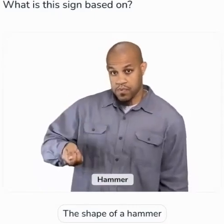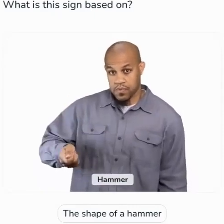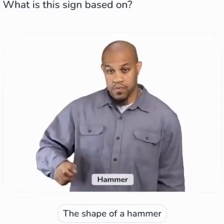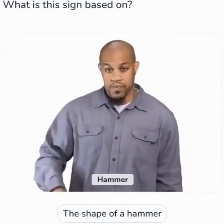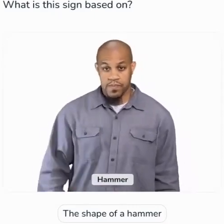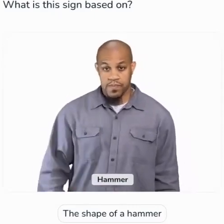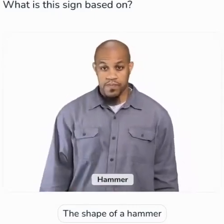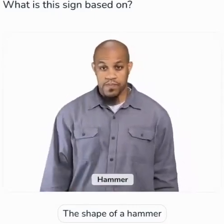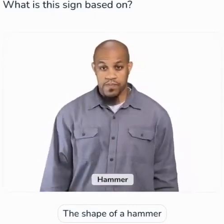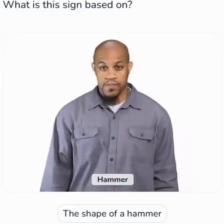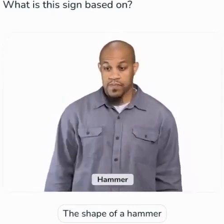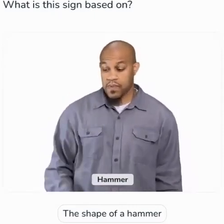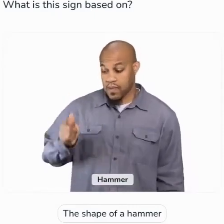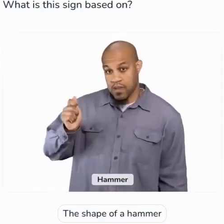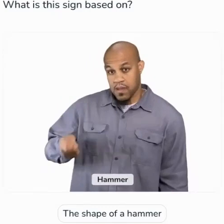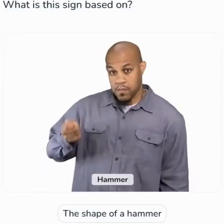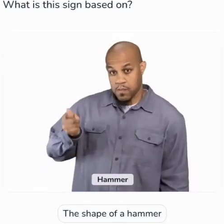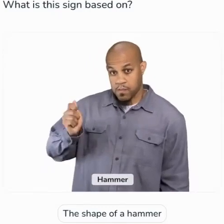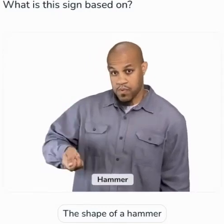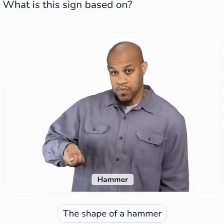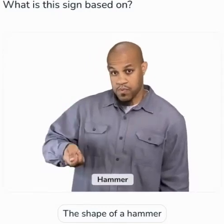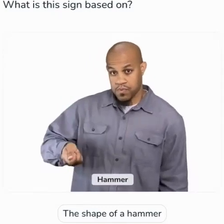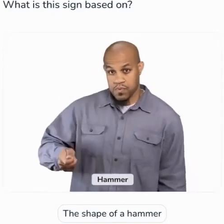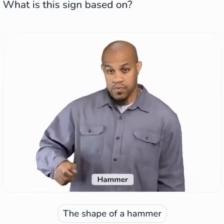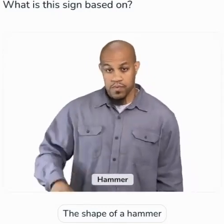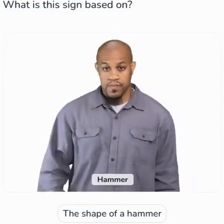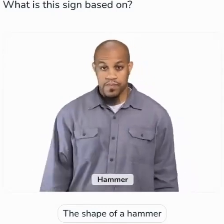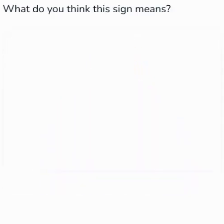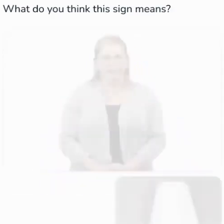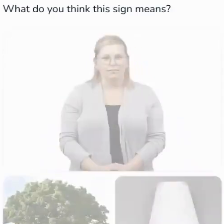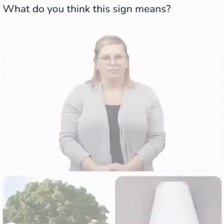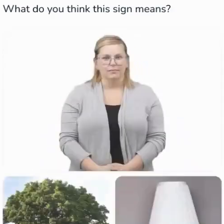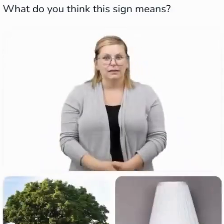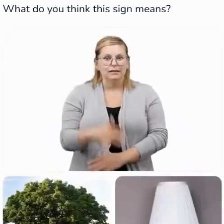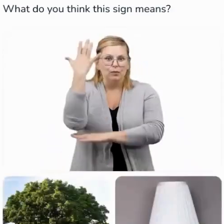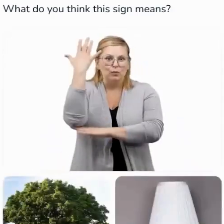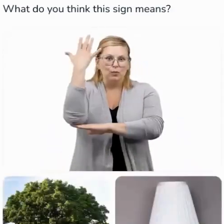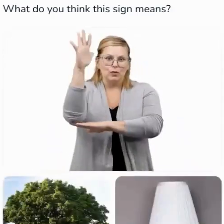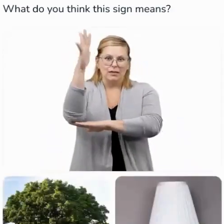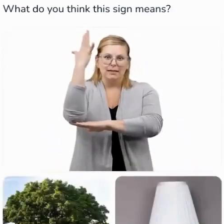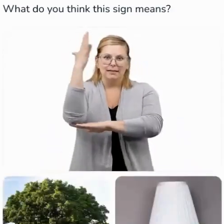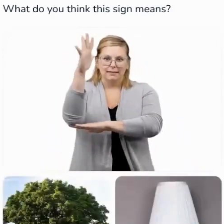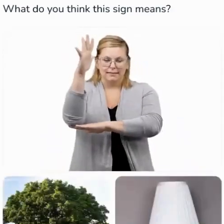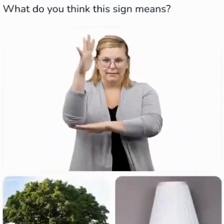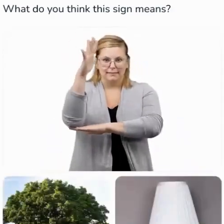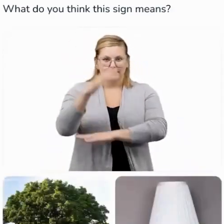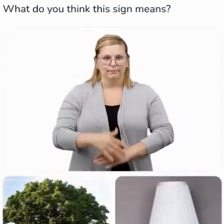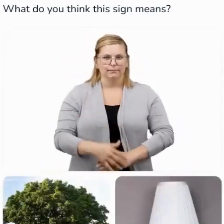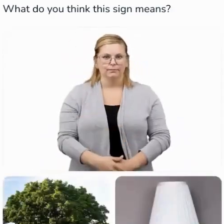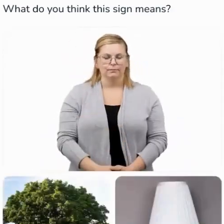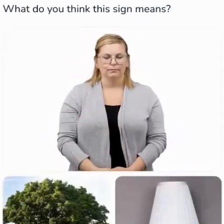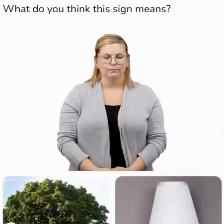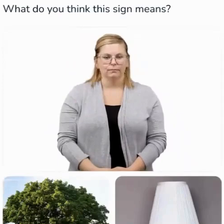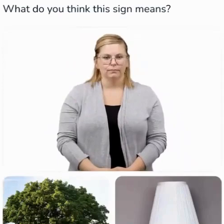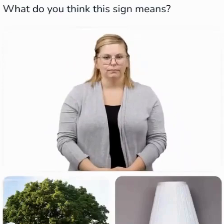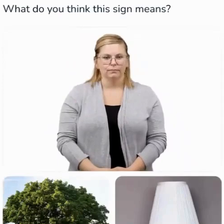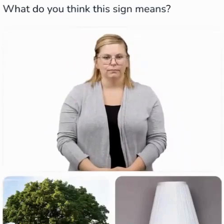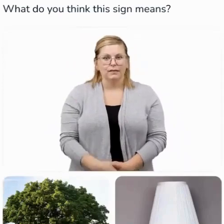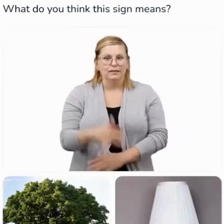I feel that you're right, and indeed you are. 3 for 3. And this is a bit of a more difficult one. So what do you